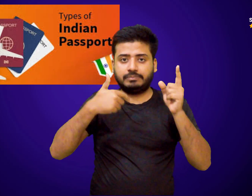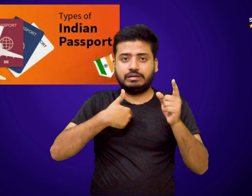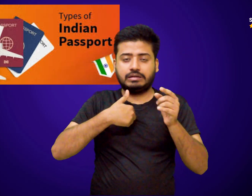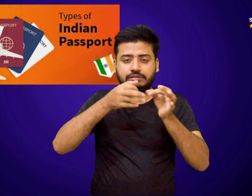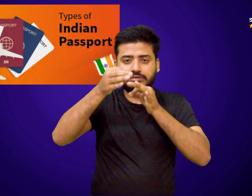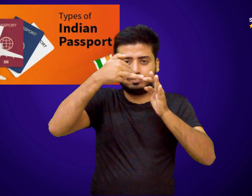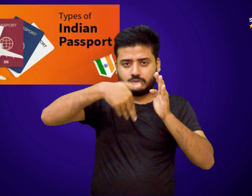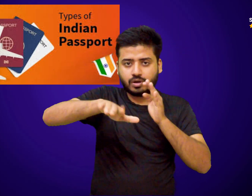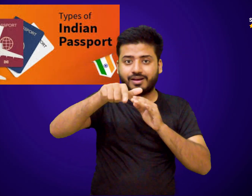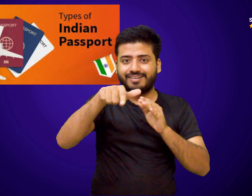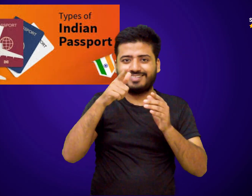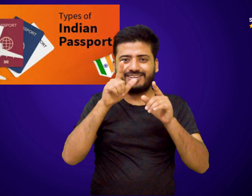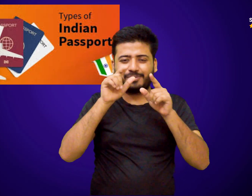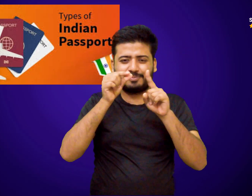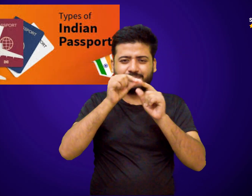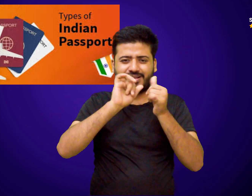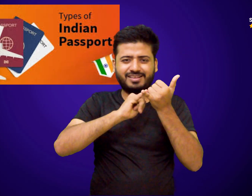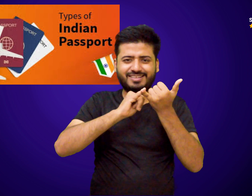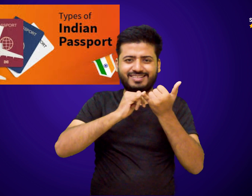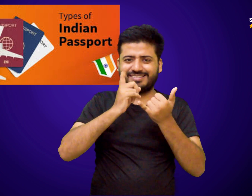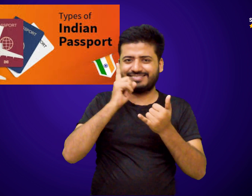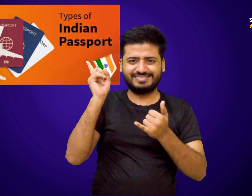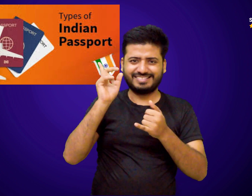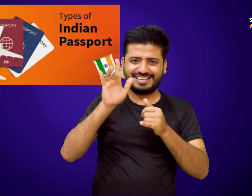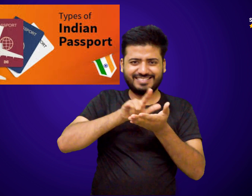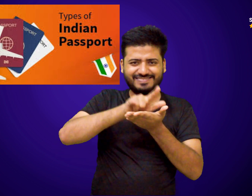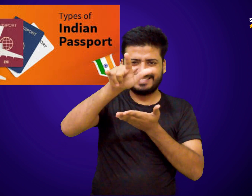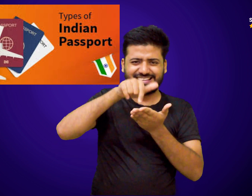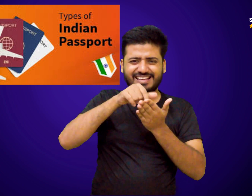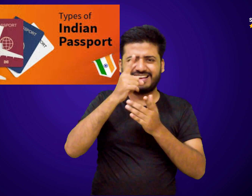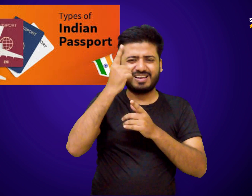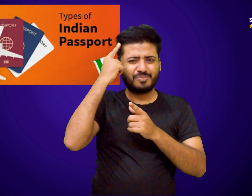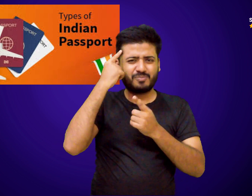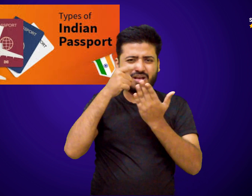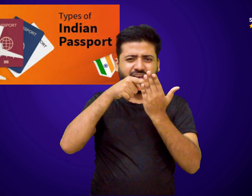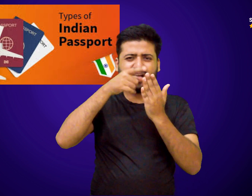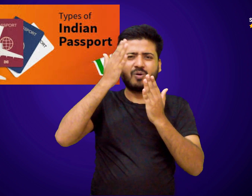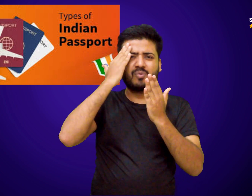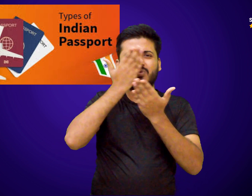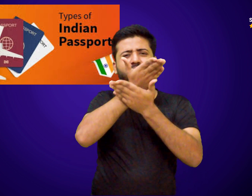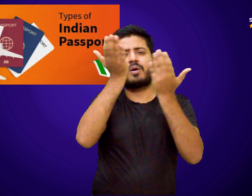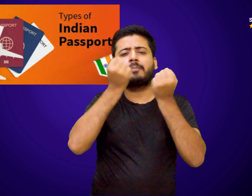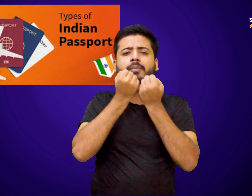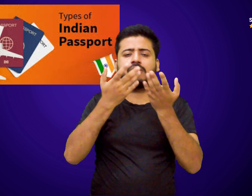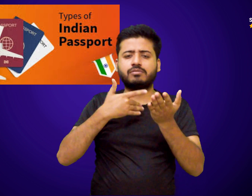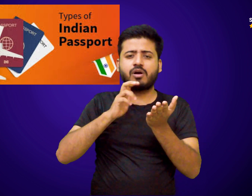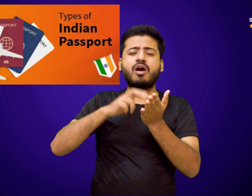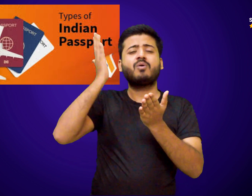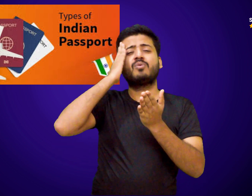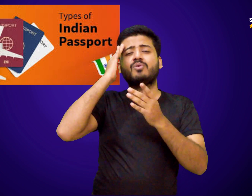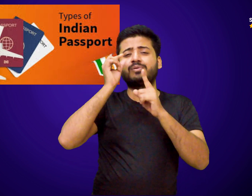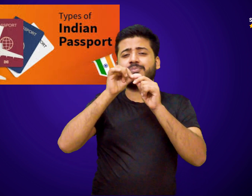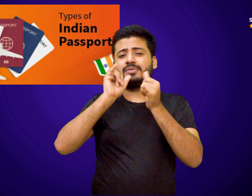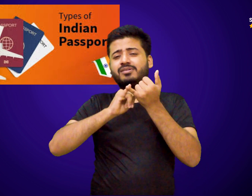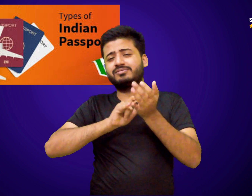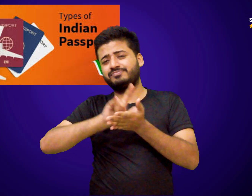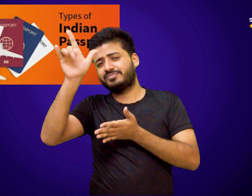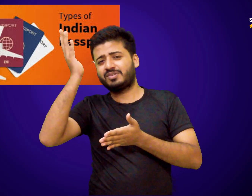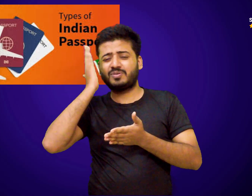travel. The main colors are navy blue, white, and maroon, while orange passports are no longer issued. Passport